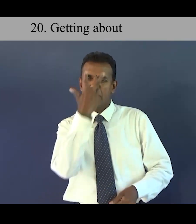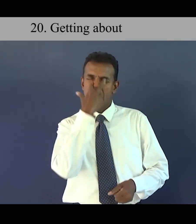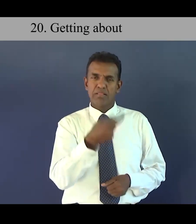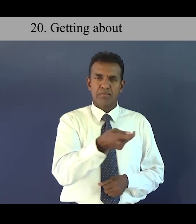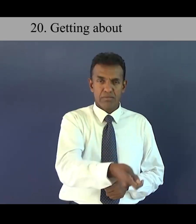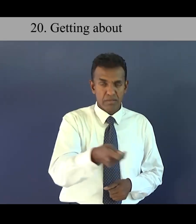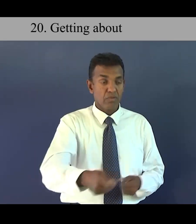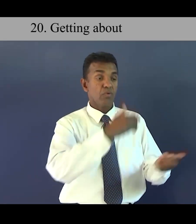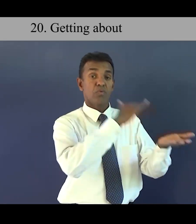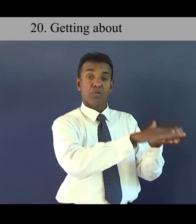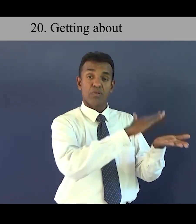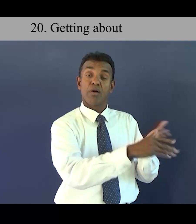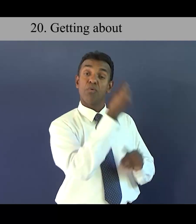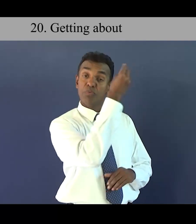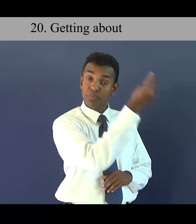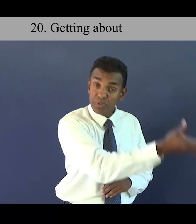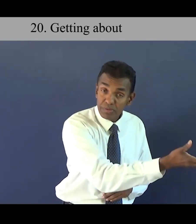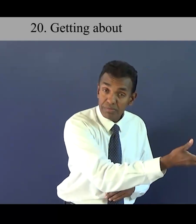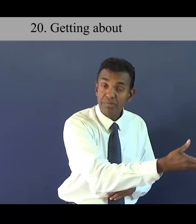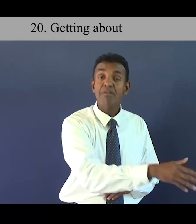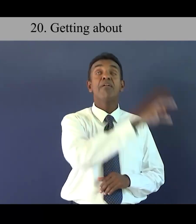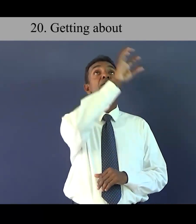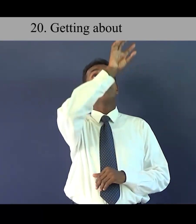give training on how to get about.